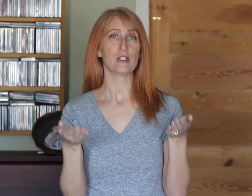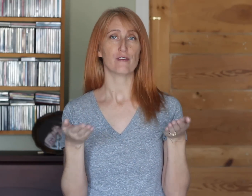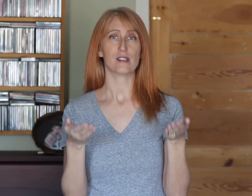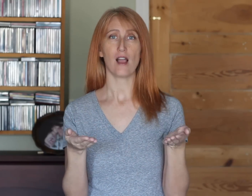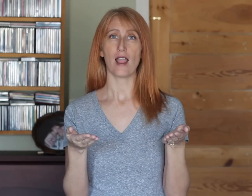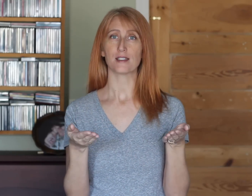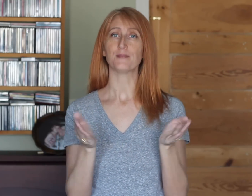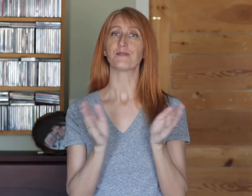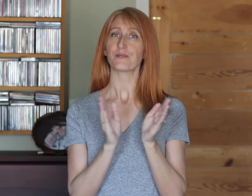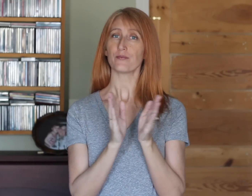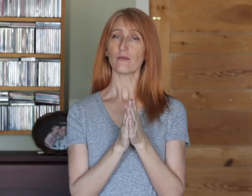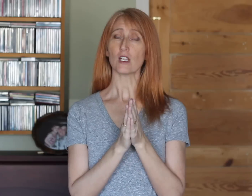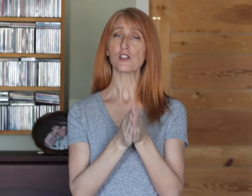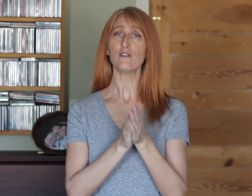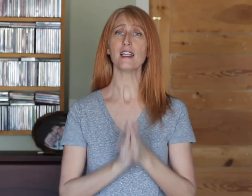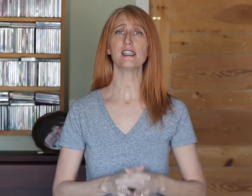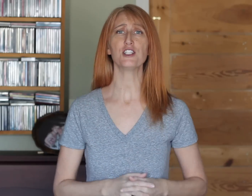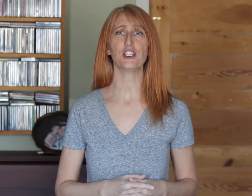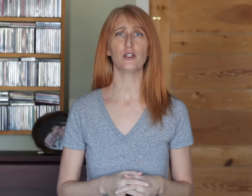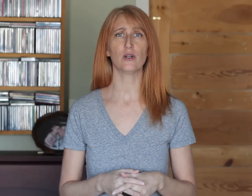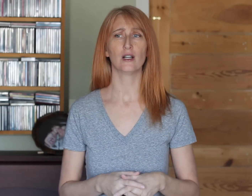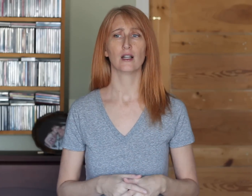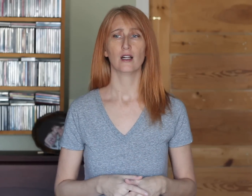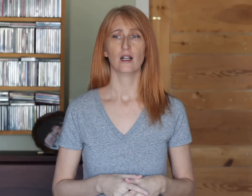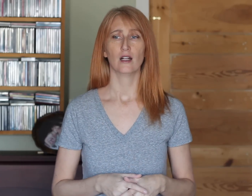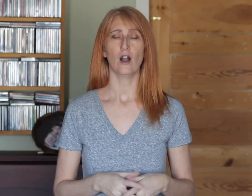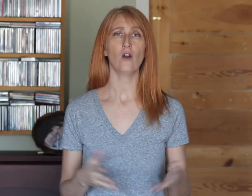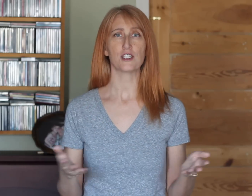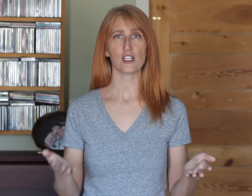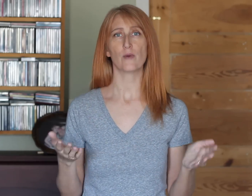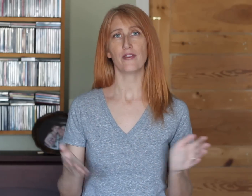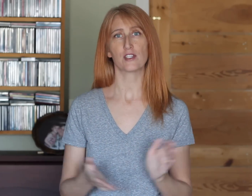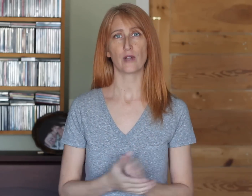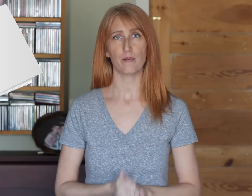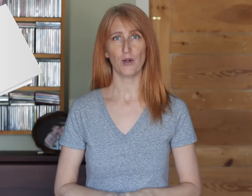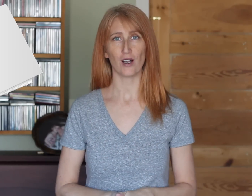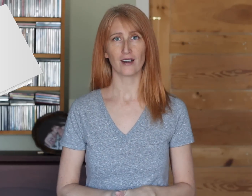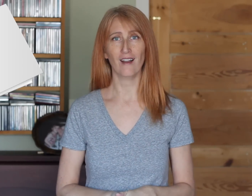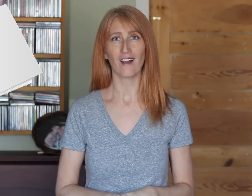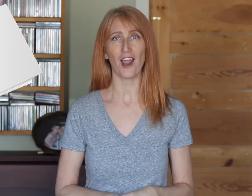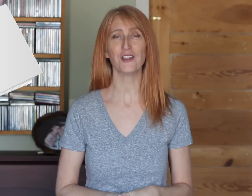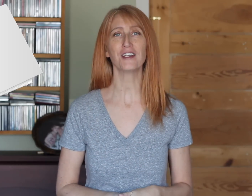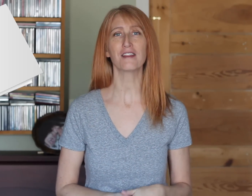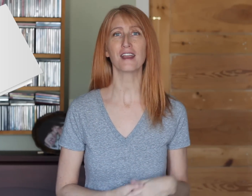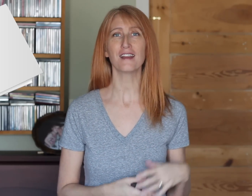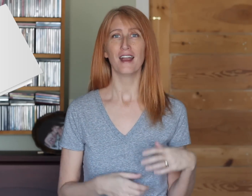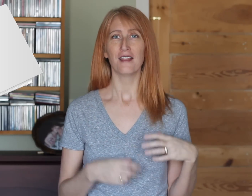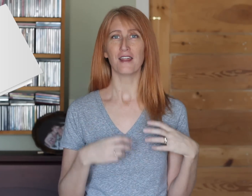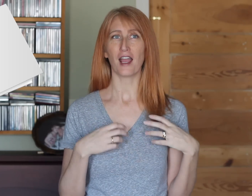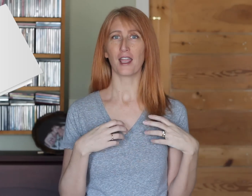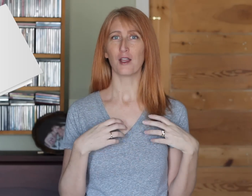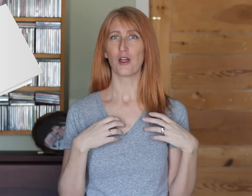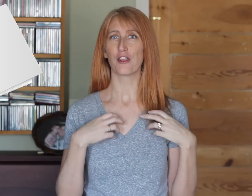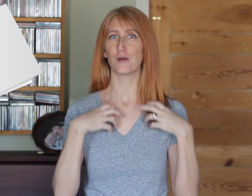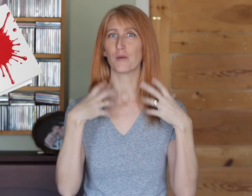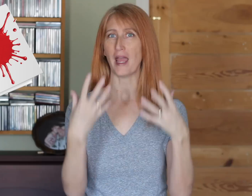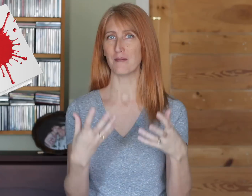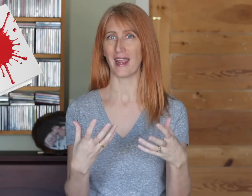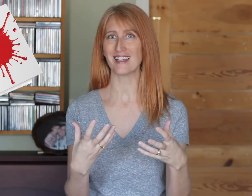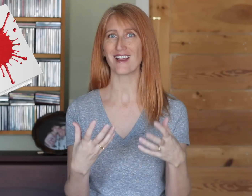different signs. So if I said to you, oh, I just read this great book, are you going to think that I threw red paint